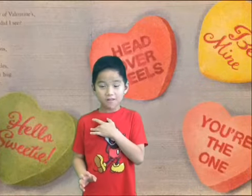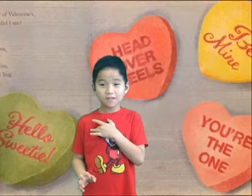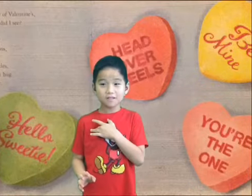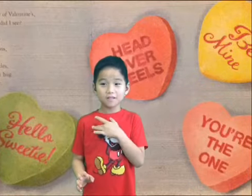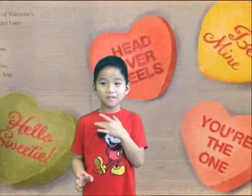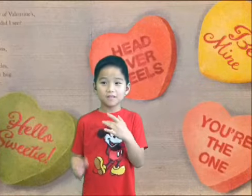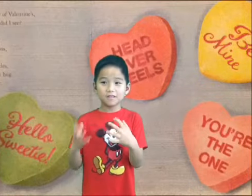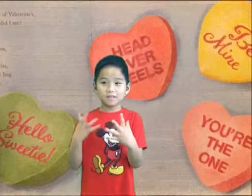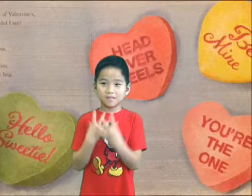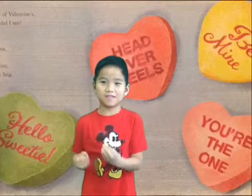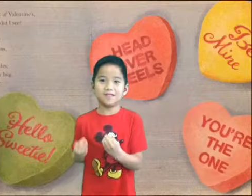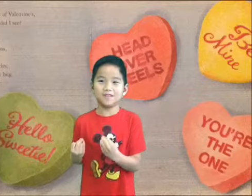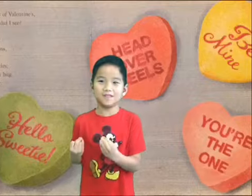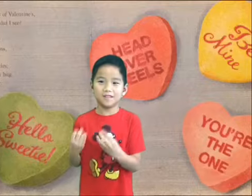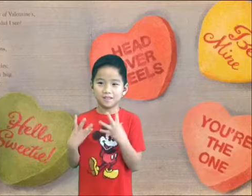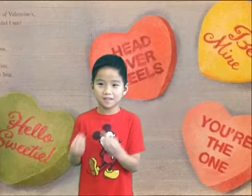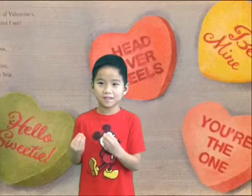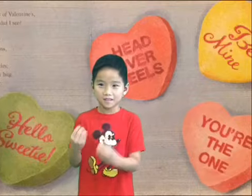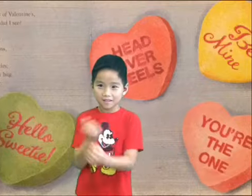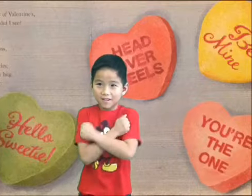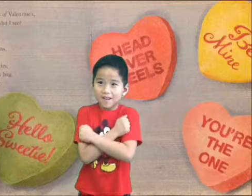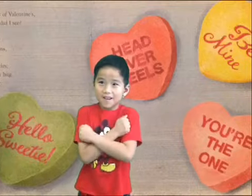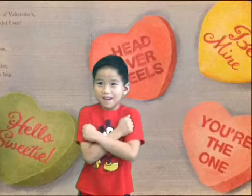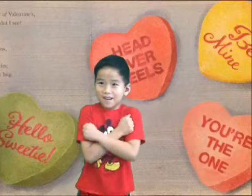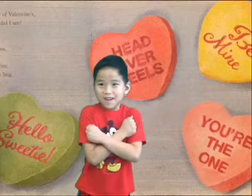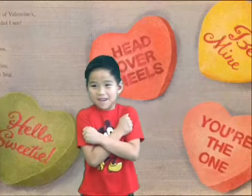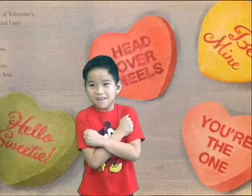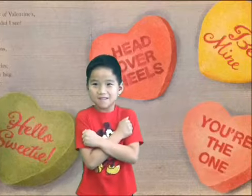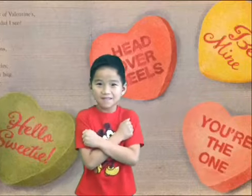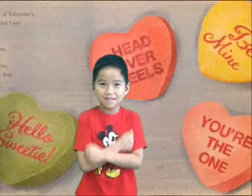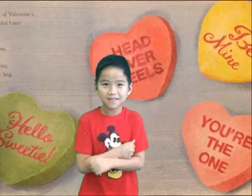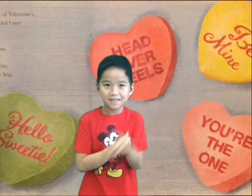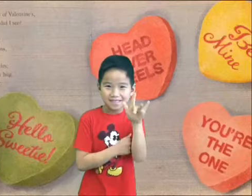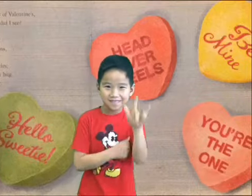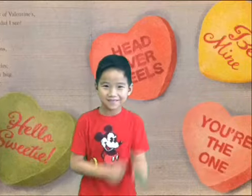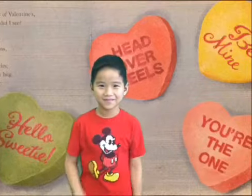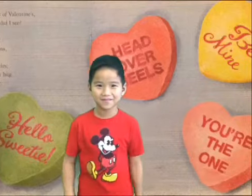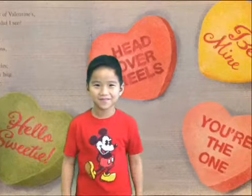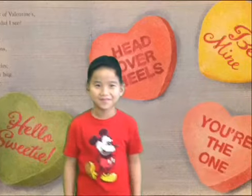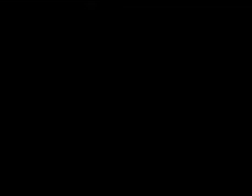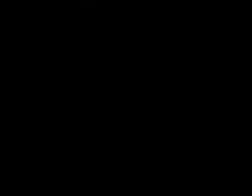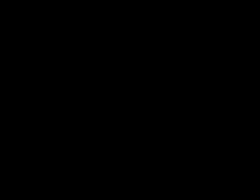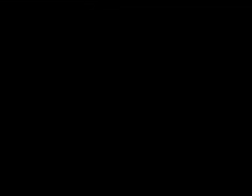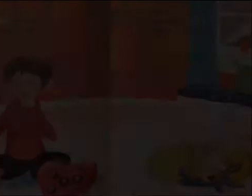hood meant just for me.